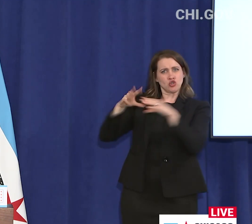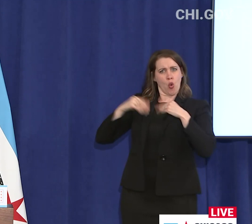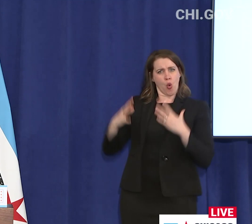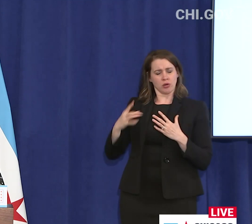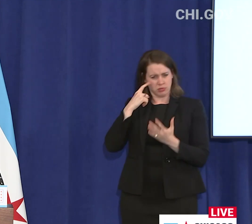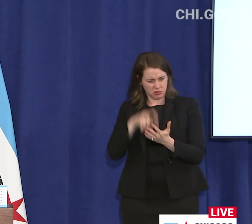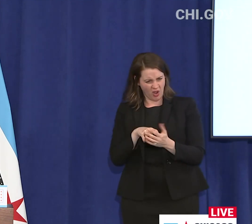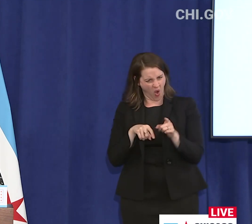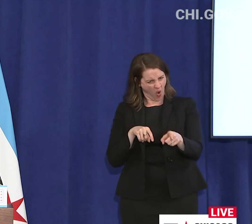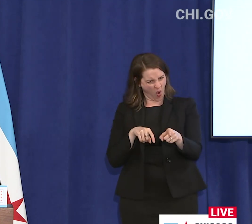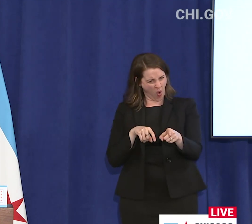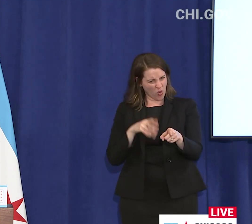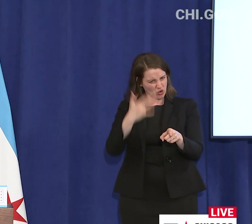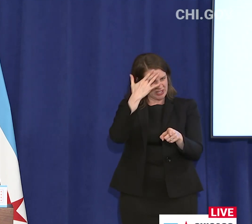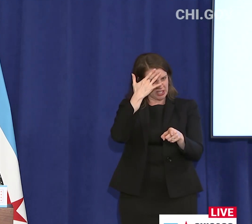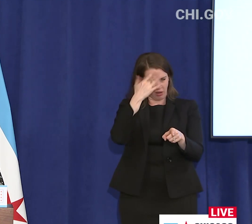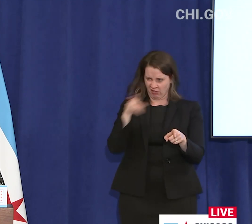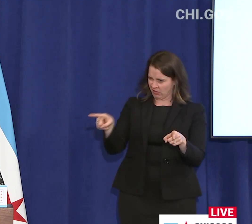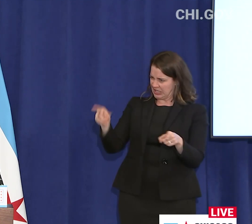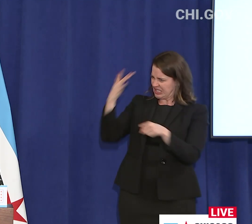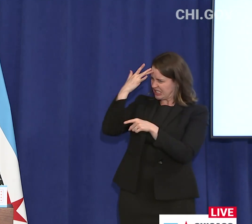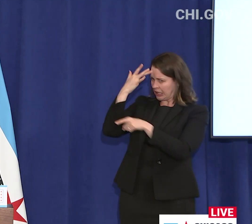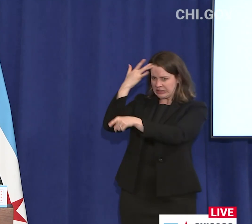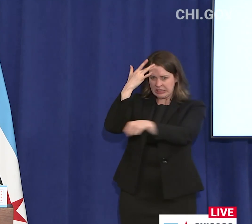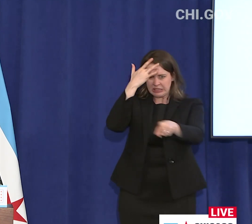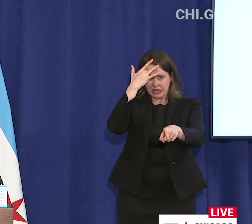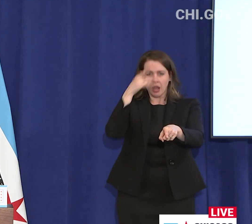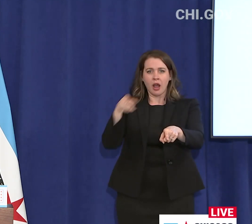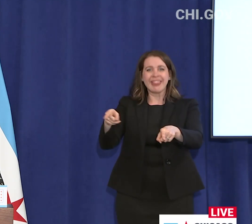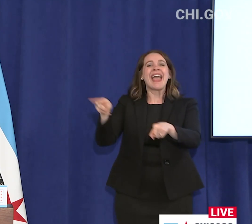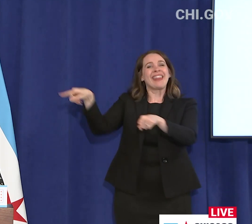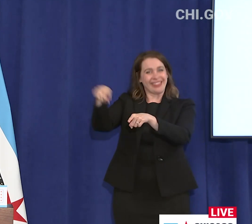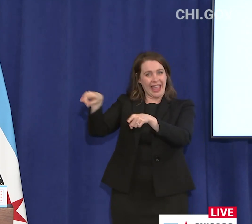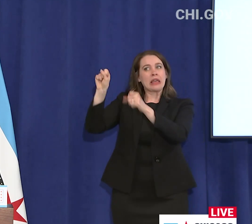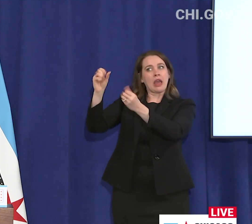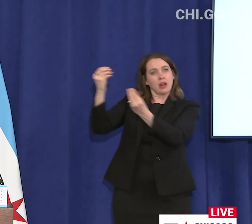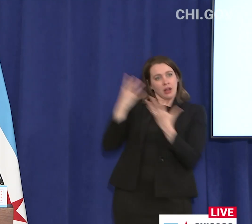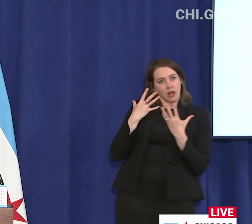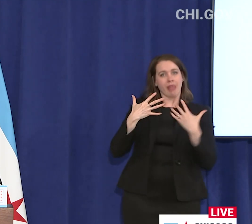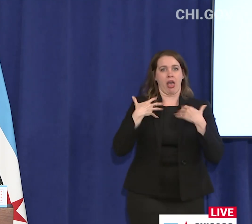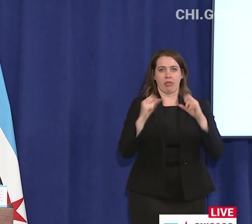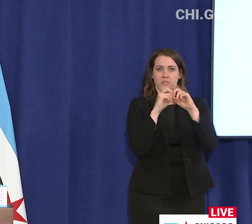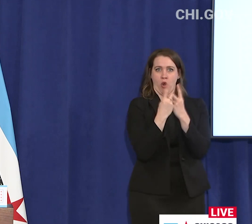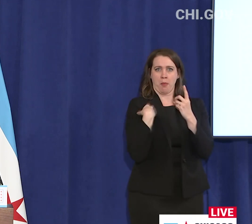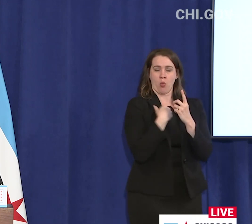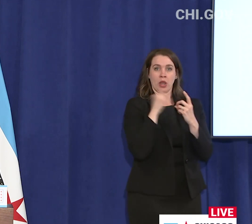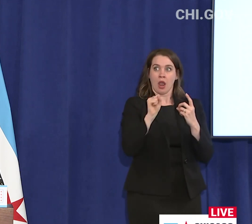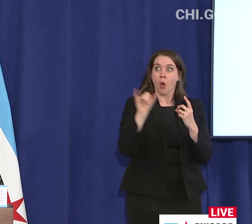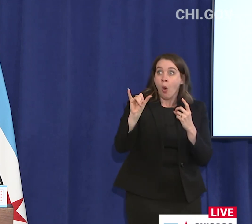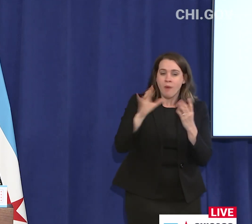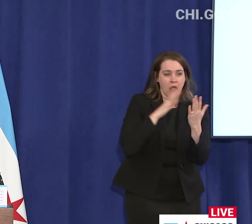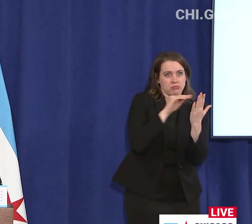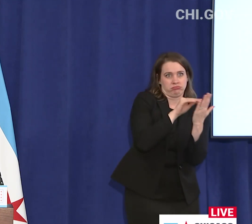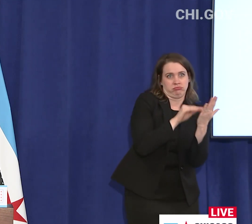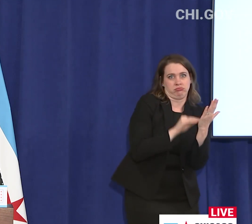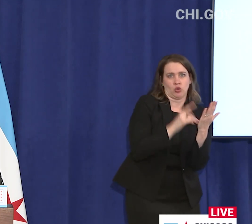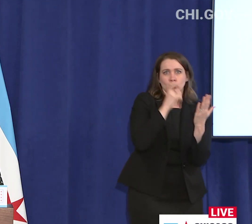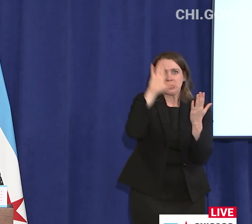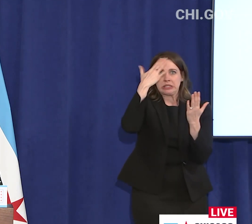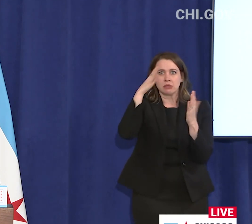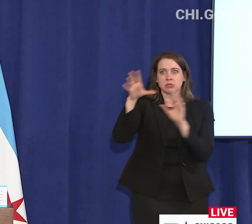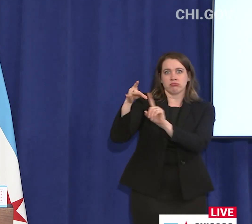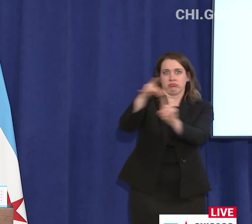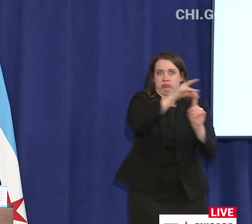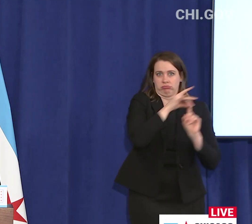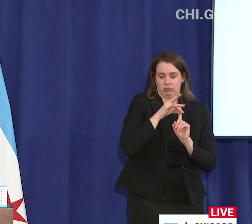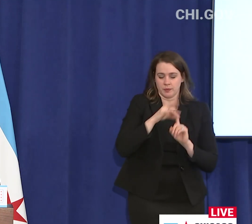here. And there will be ways, and we've made it very easy for people to be able to let the health department know if they're seeing a connection on that side. And then the last thing I'll